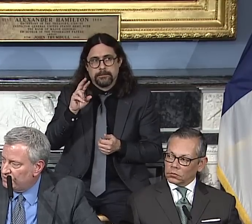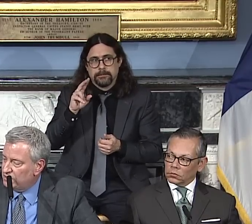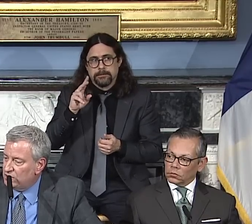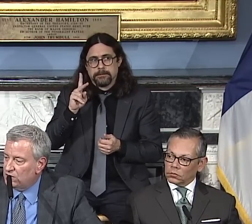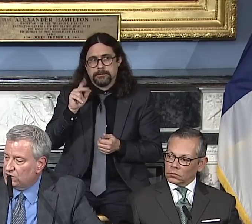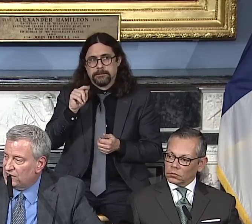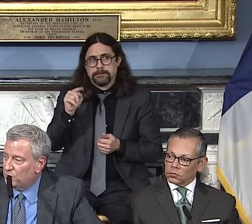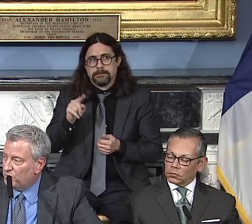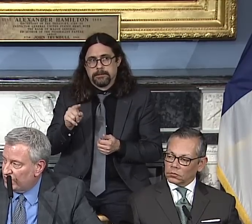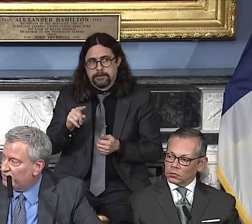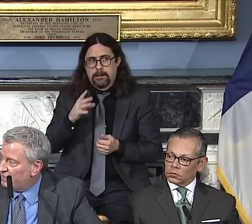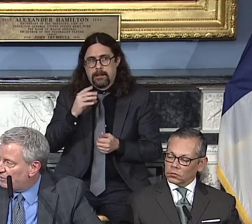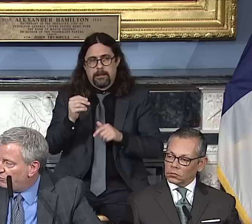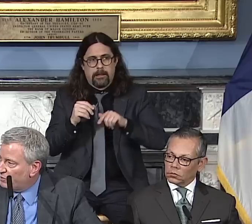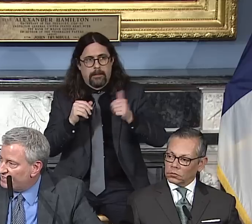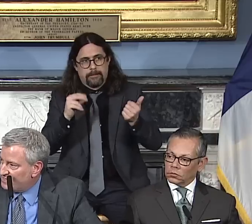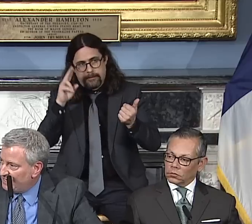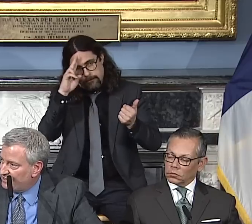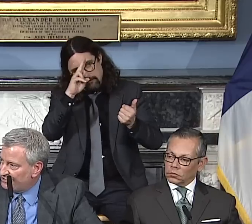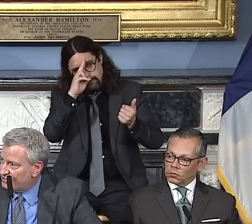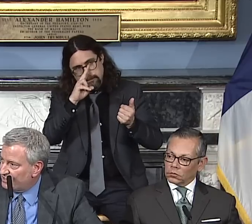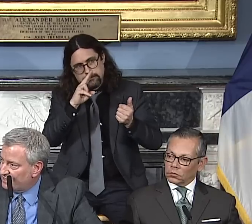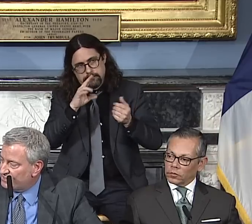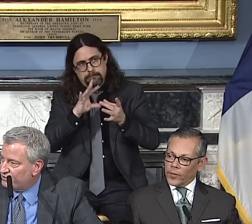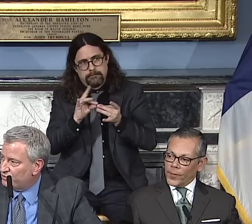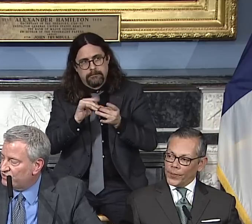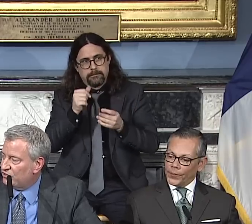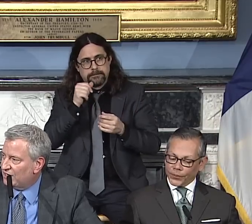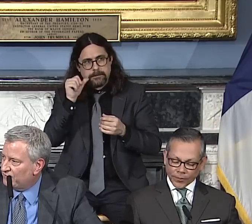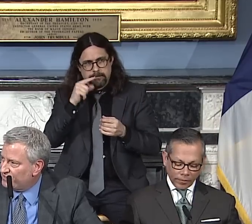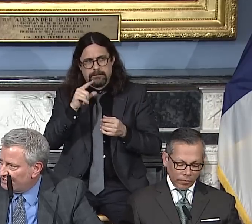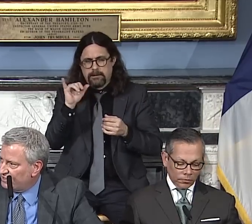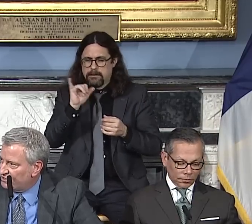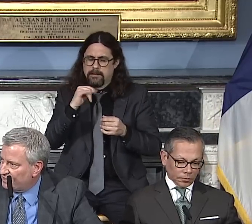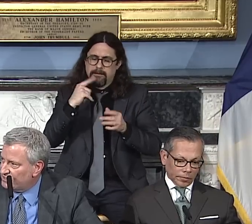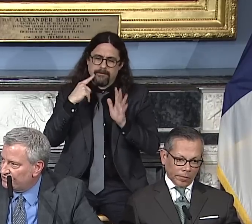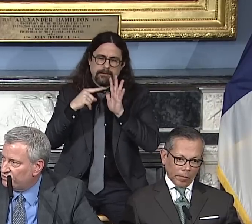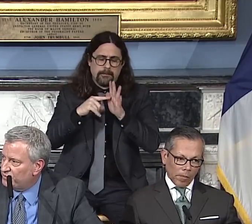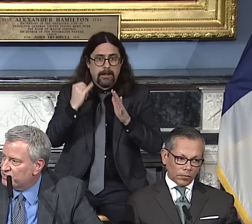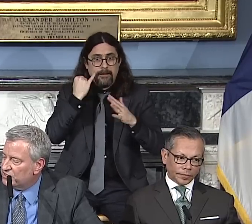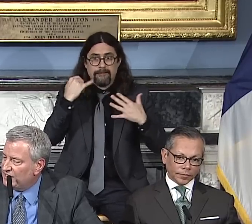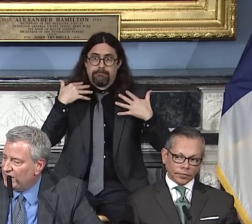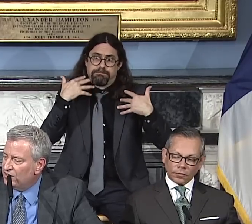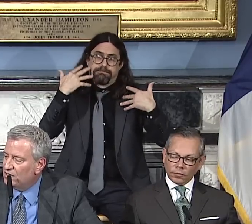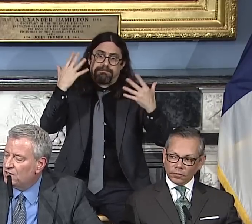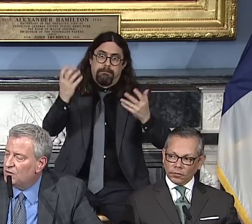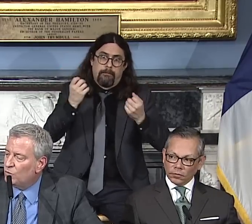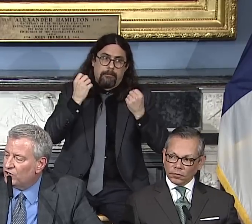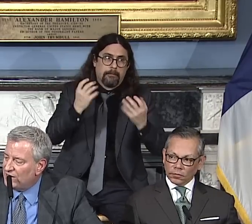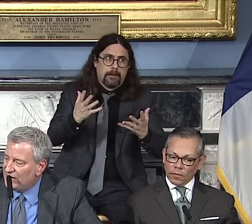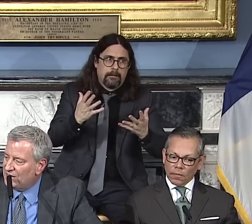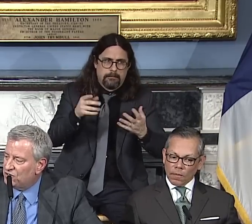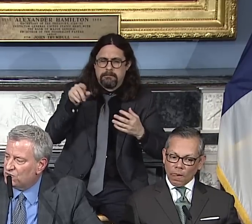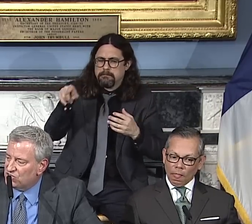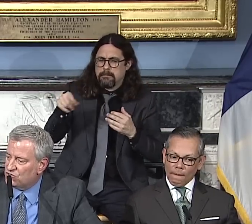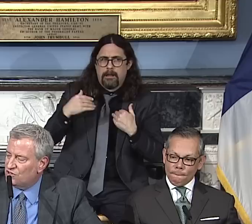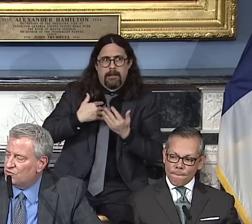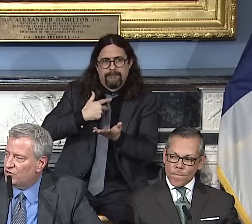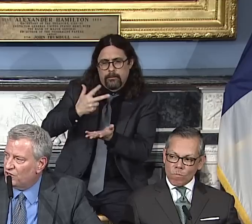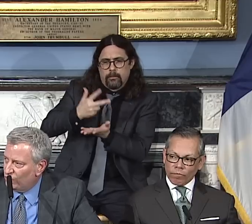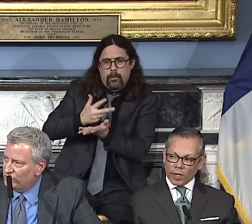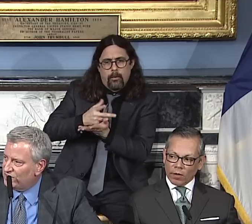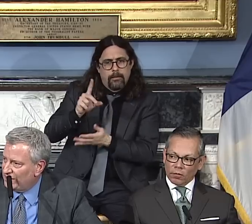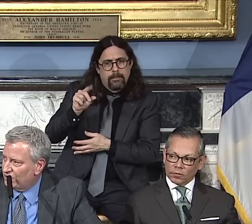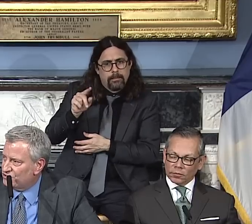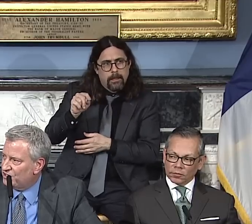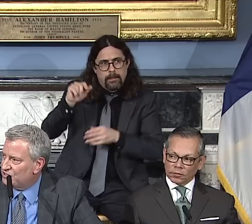capacity. They'll take a parking lot and put up a tent and turn it into an ICU. They'll turn a cafeteria into an ICU. I mean, this again, we're getting into a situation